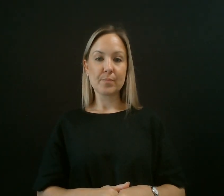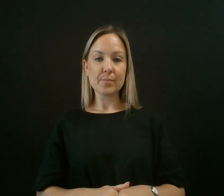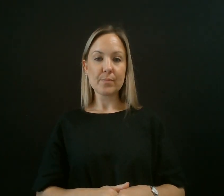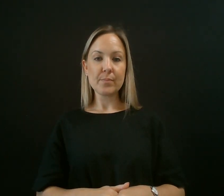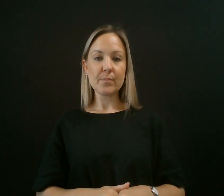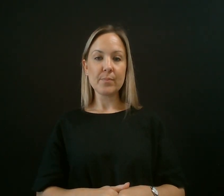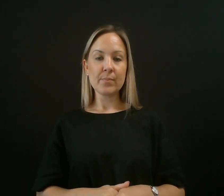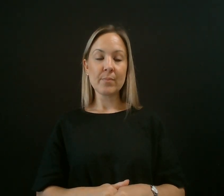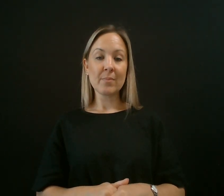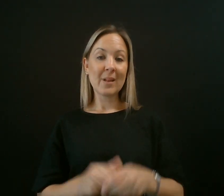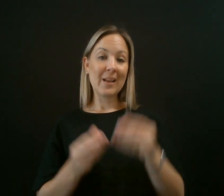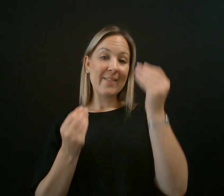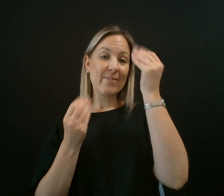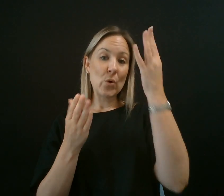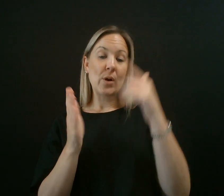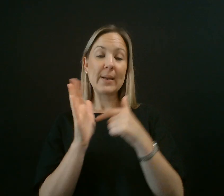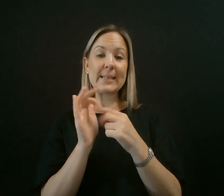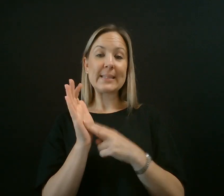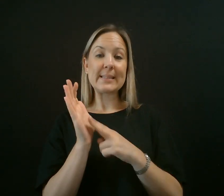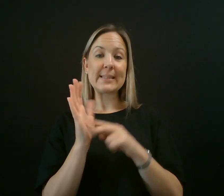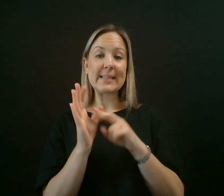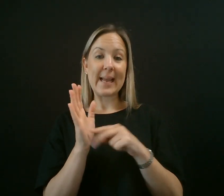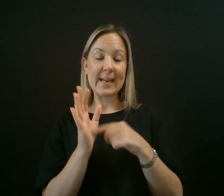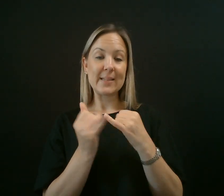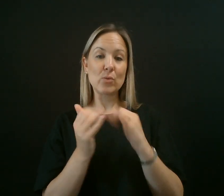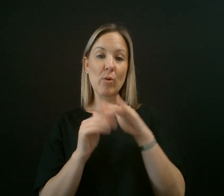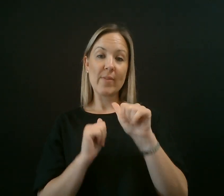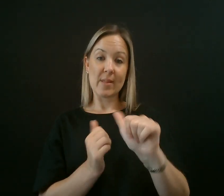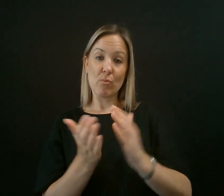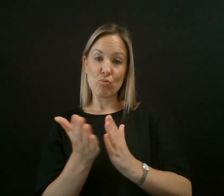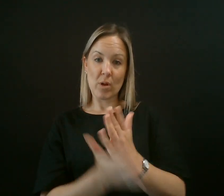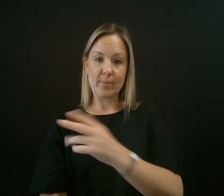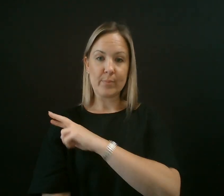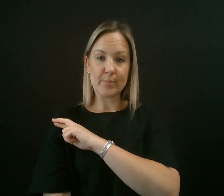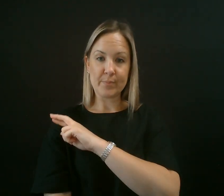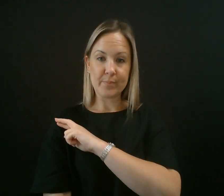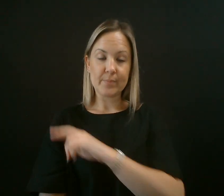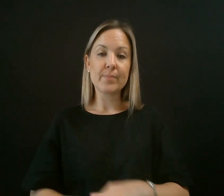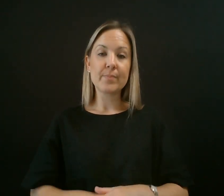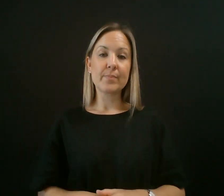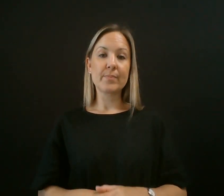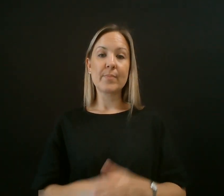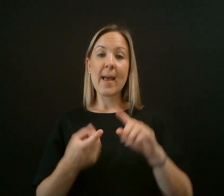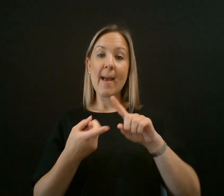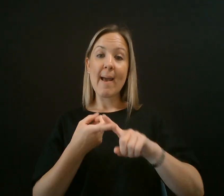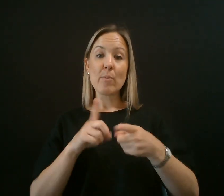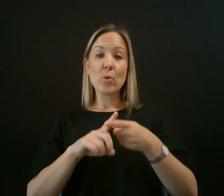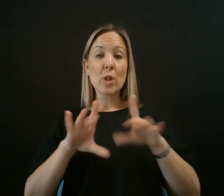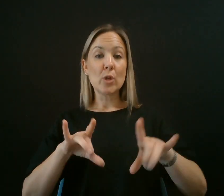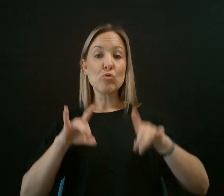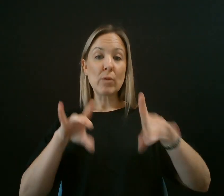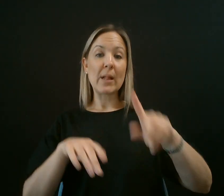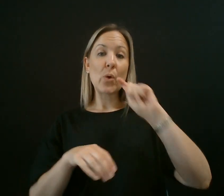Informing tenants of their rights and responsibilities. Able Australia will inform tenants of their rights